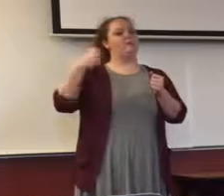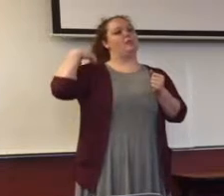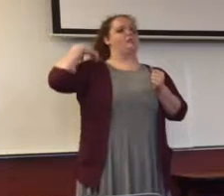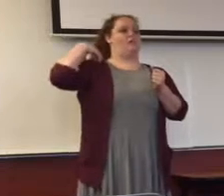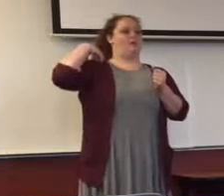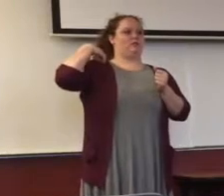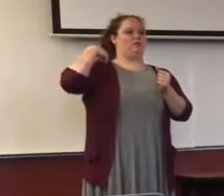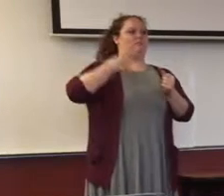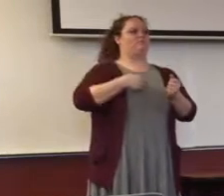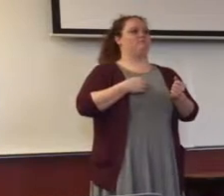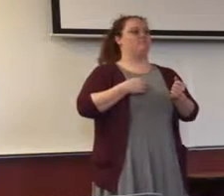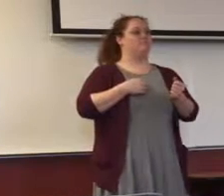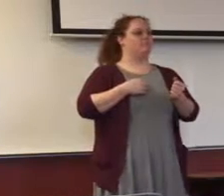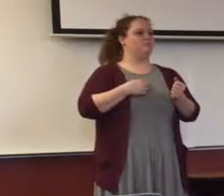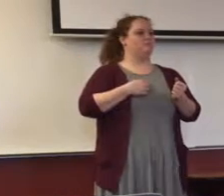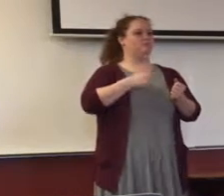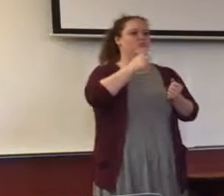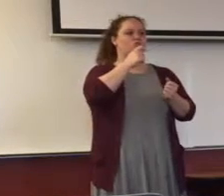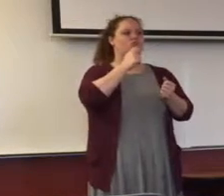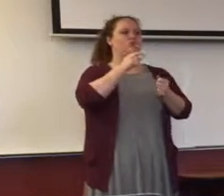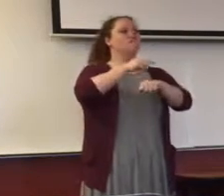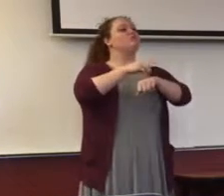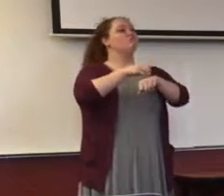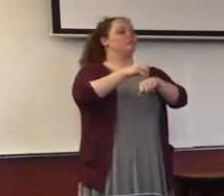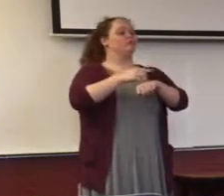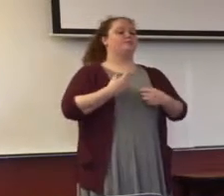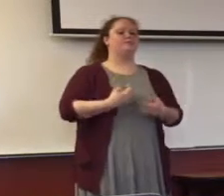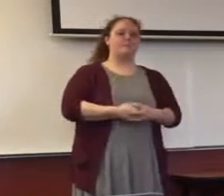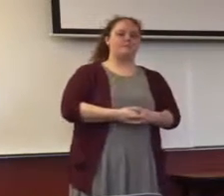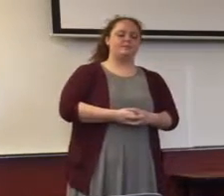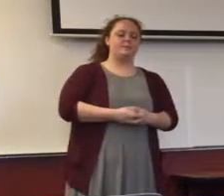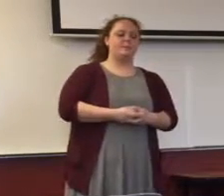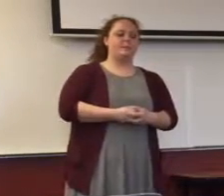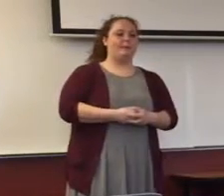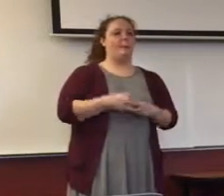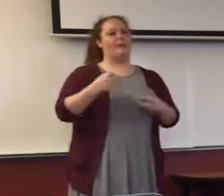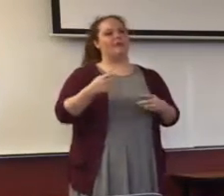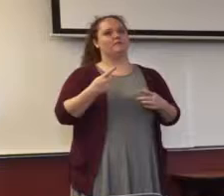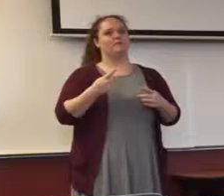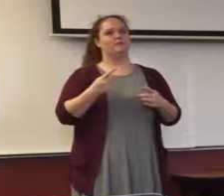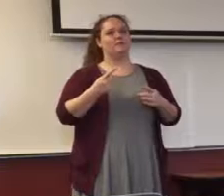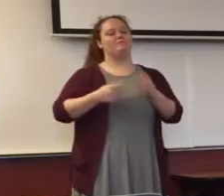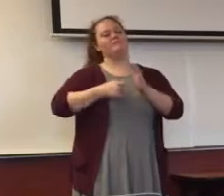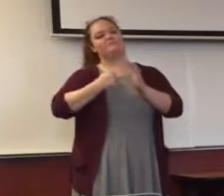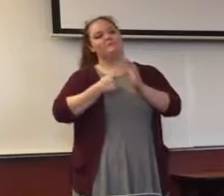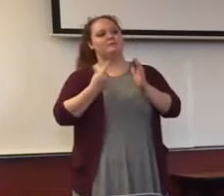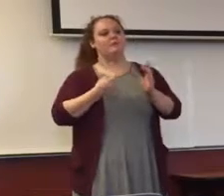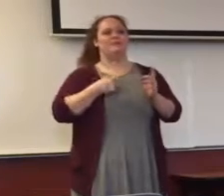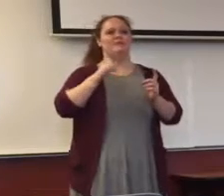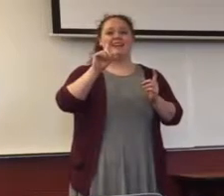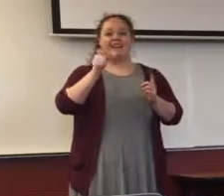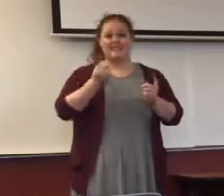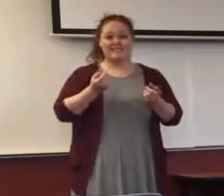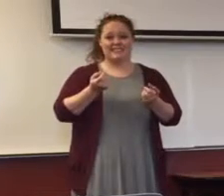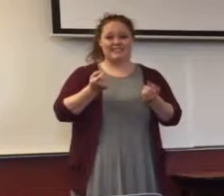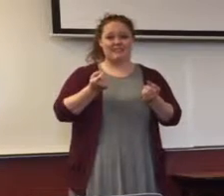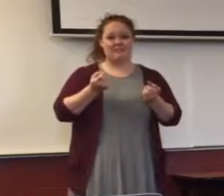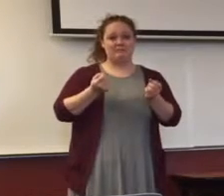it's like, I can help you. I promise you, I can help you. Sometimes I have to ask you what you're talking about when you're doing